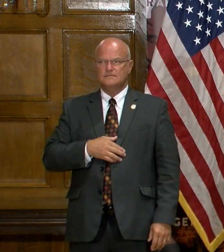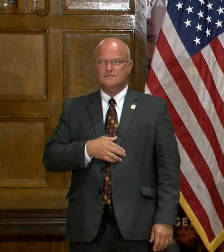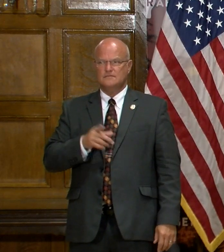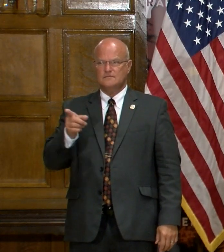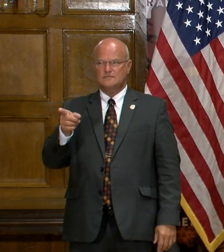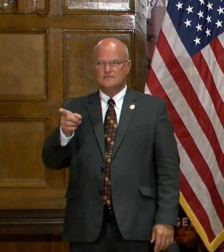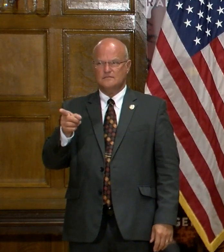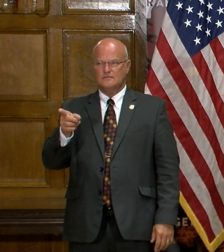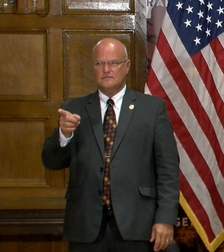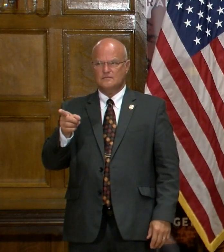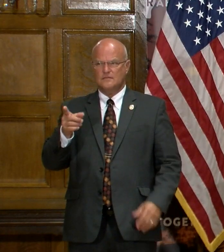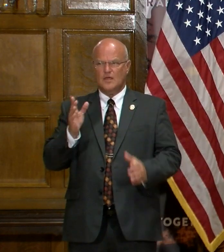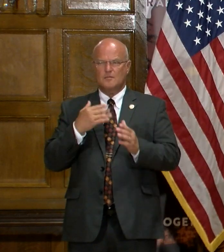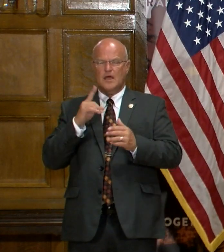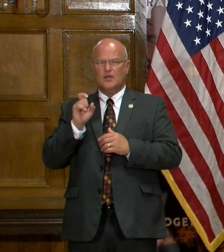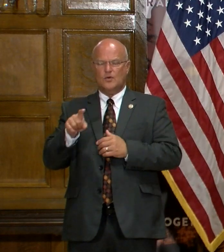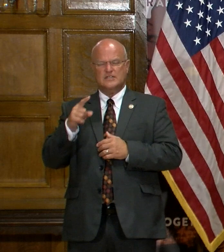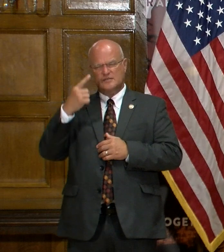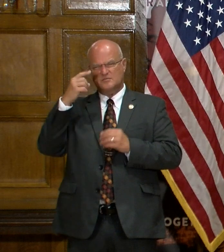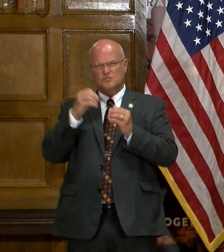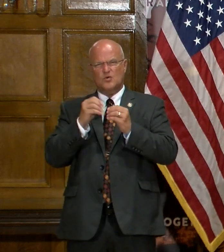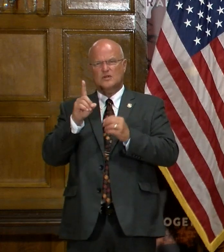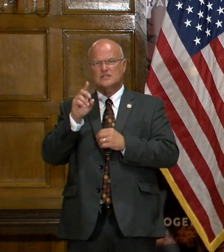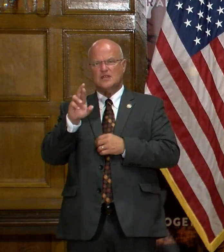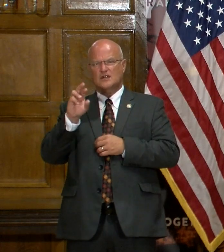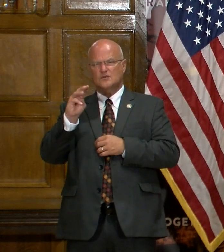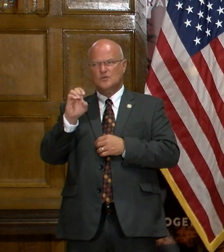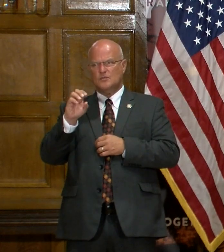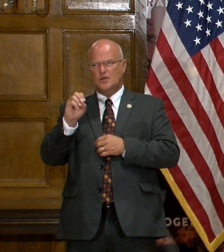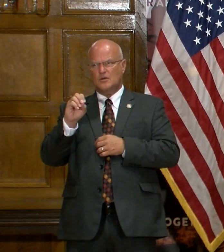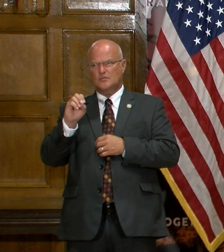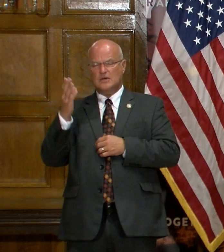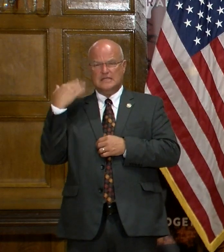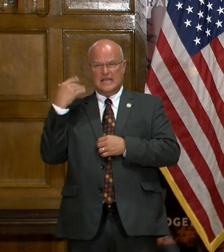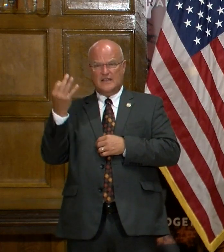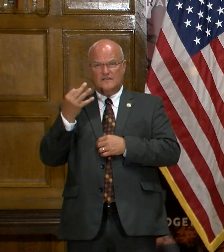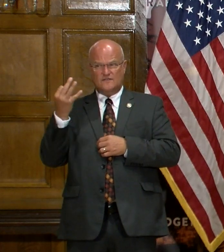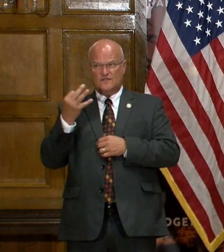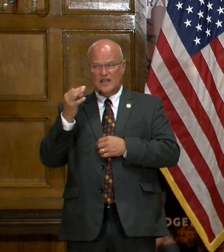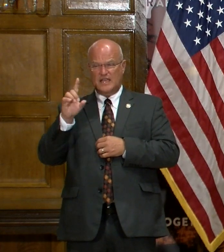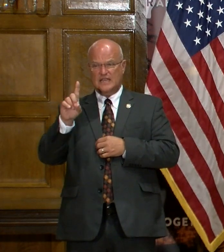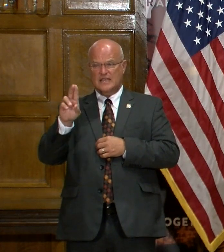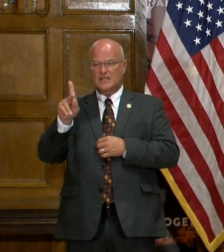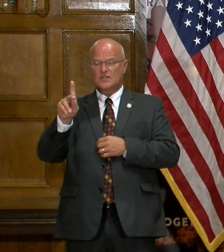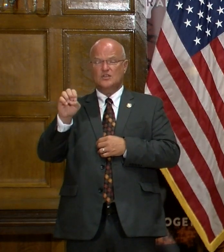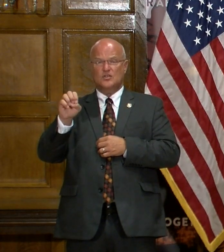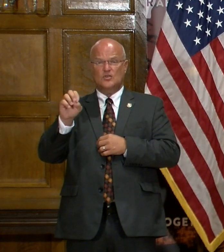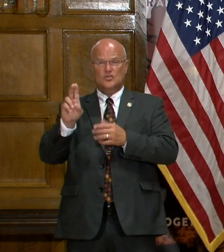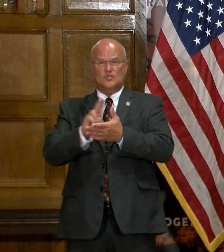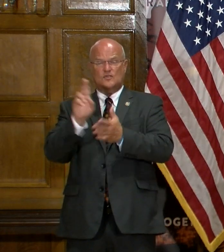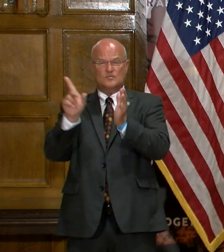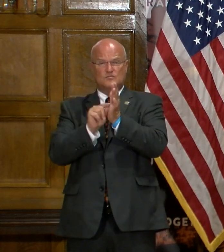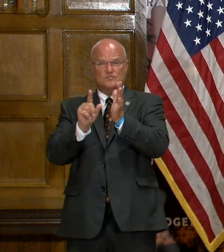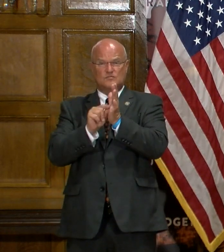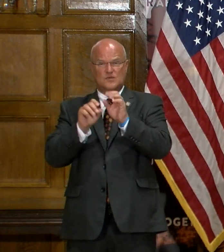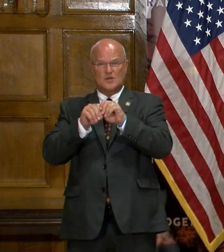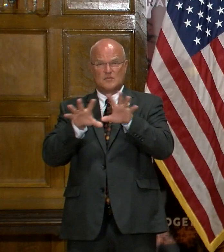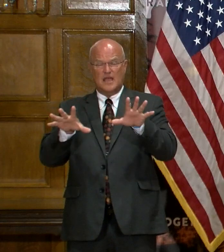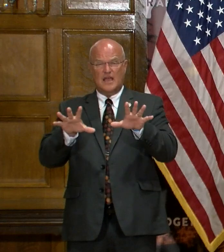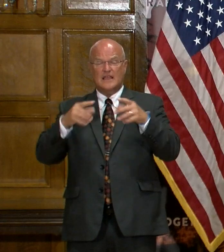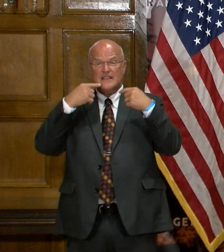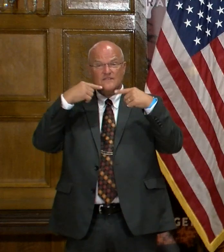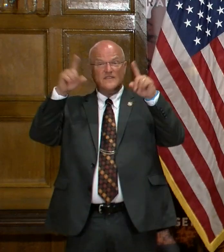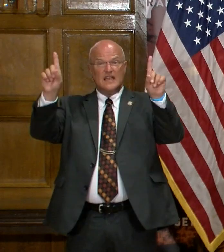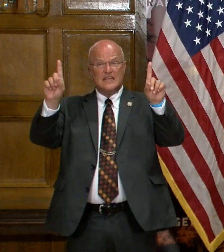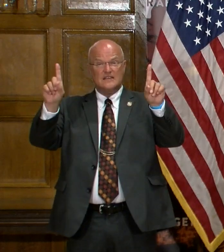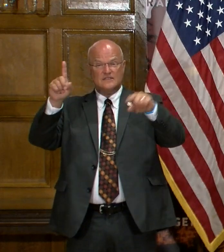I believe my question might be more for Dr. Romero about the mask, but last Friday Duke University published a study about the effectiveness